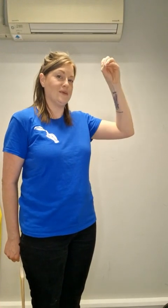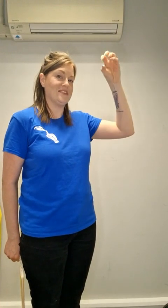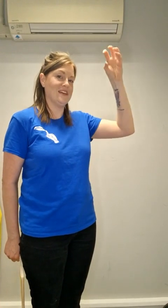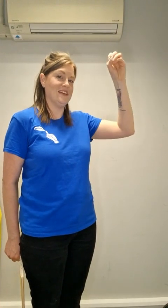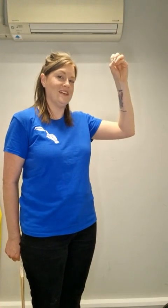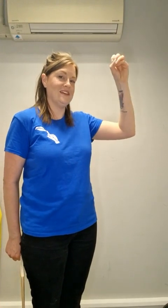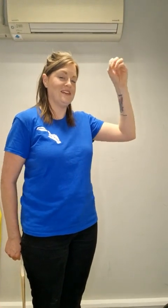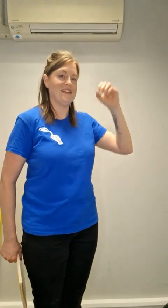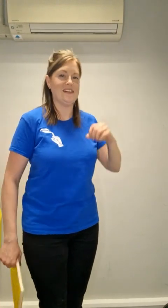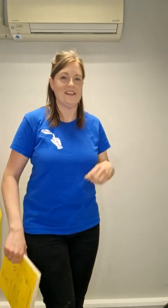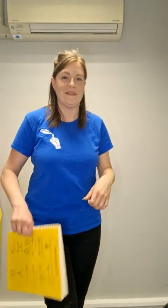bubbles.